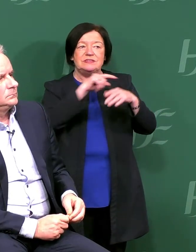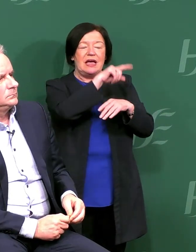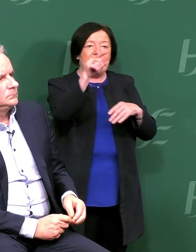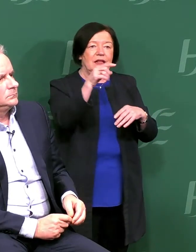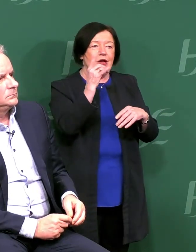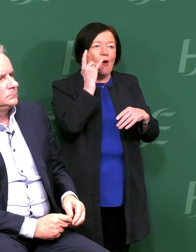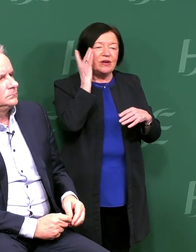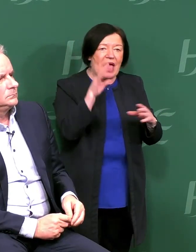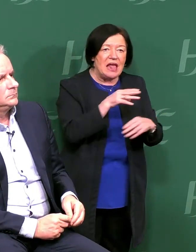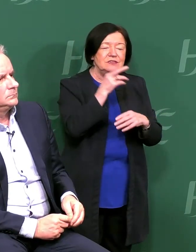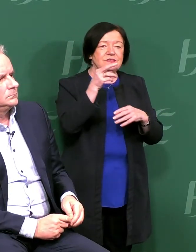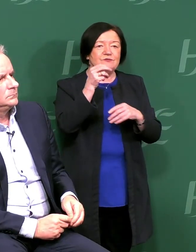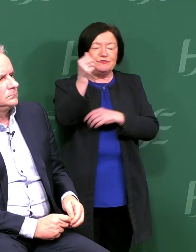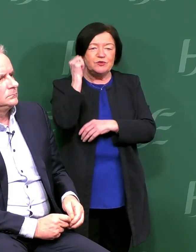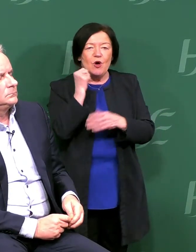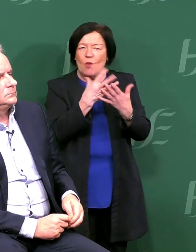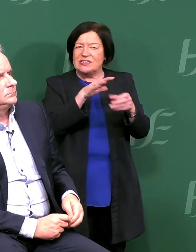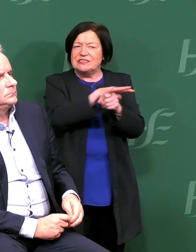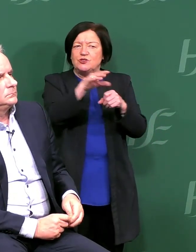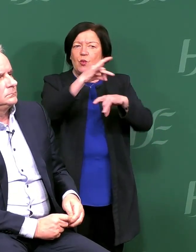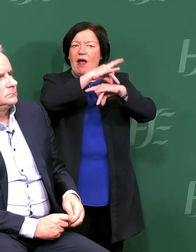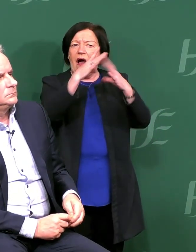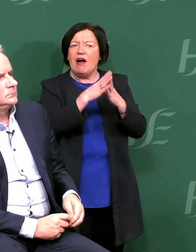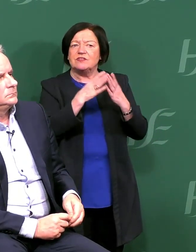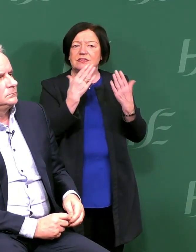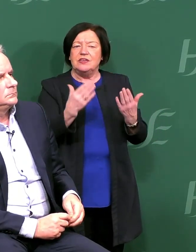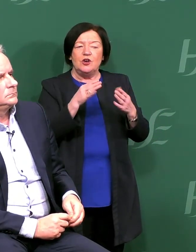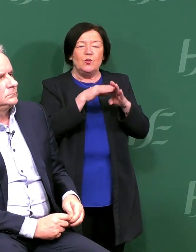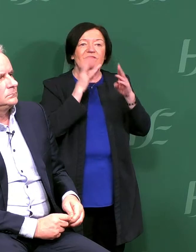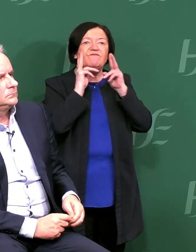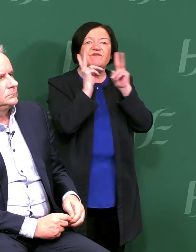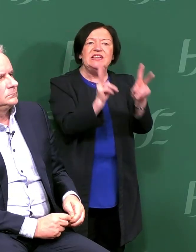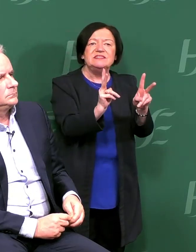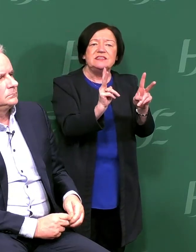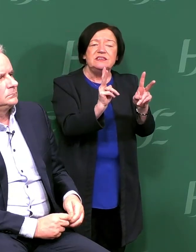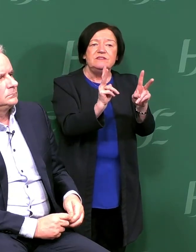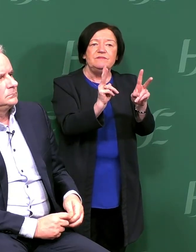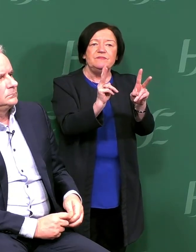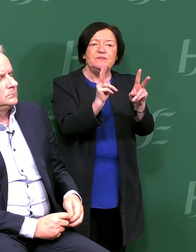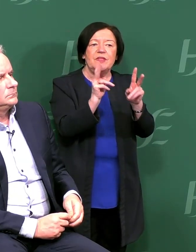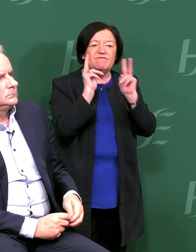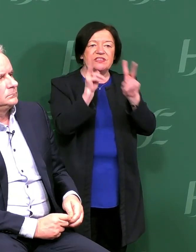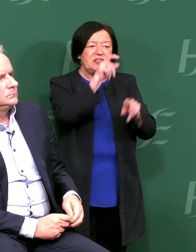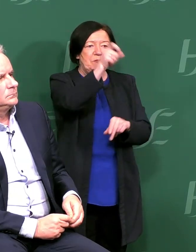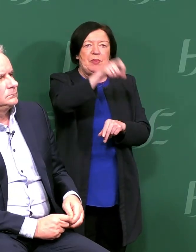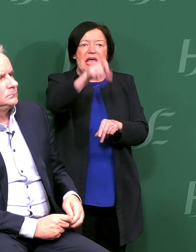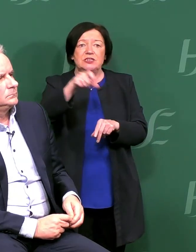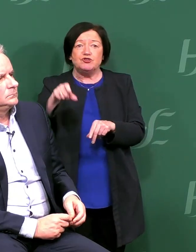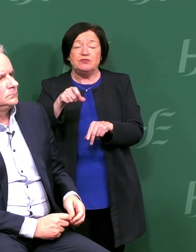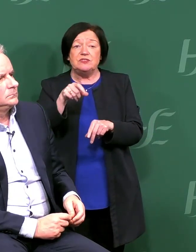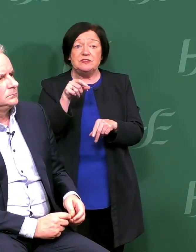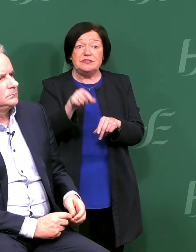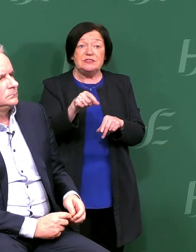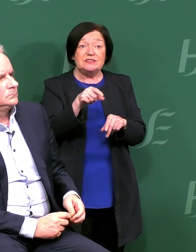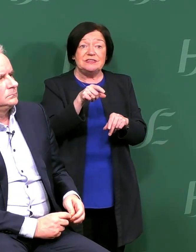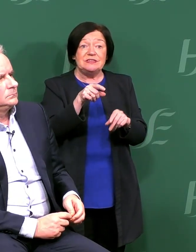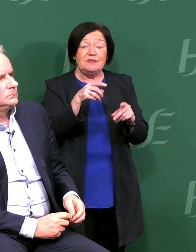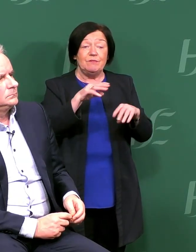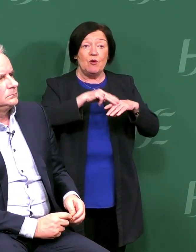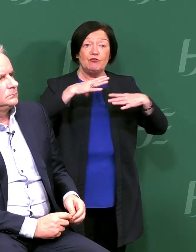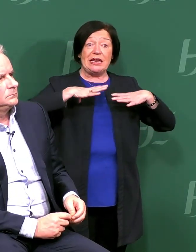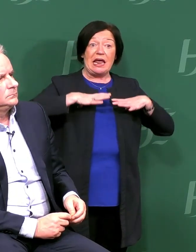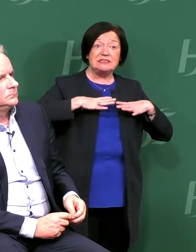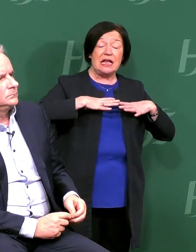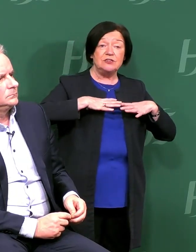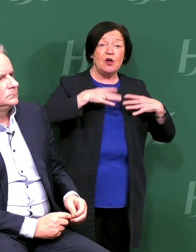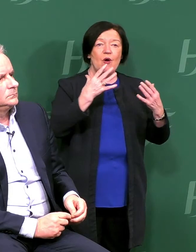social distancing. What's the situation in hospitals with regards visiting and visiting patients? Has there been a relaxation there, or